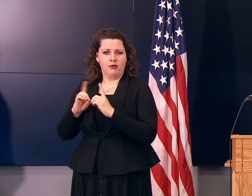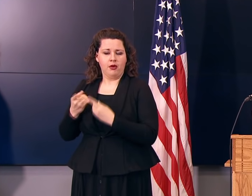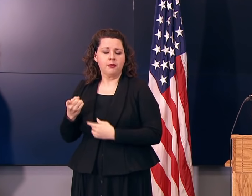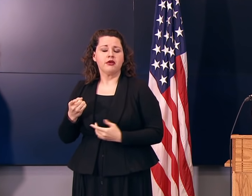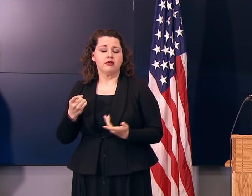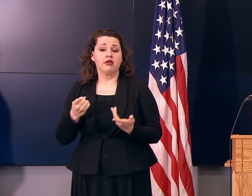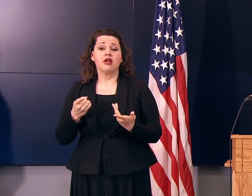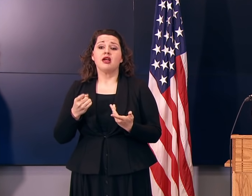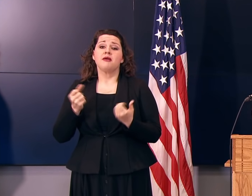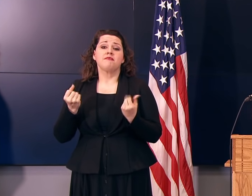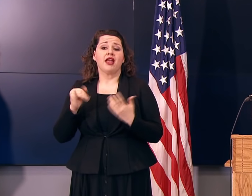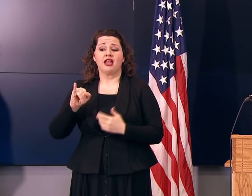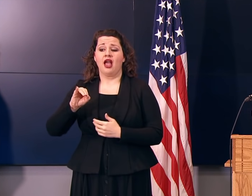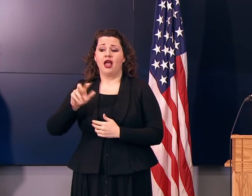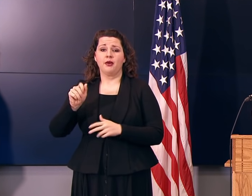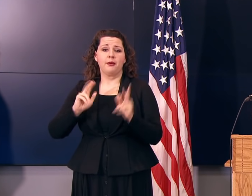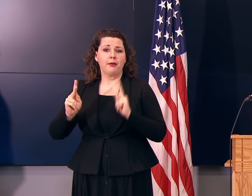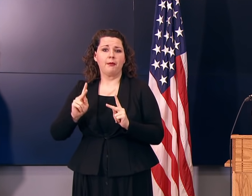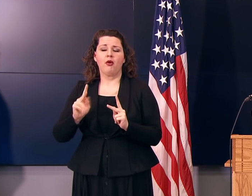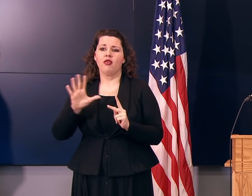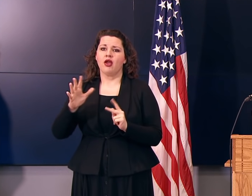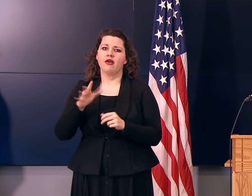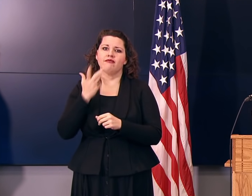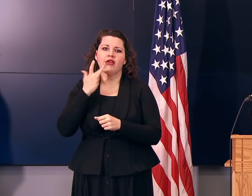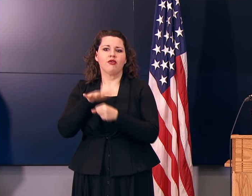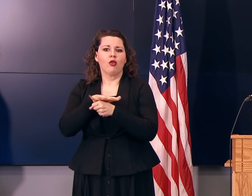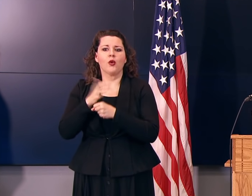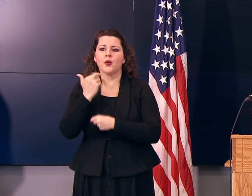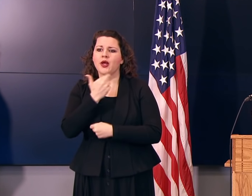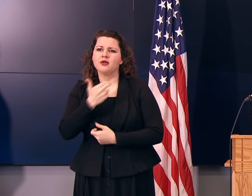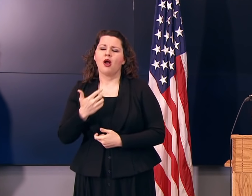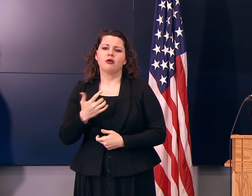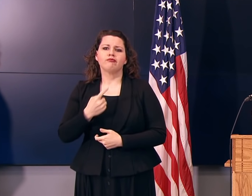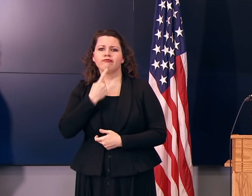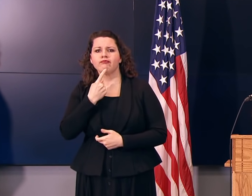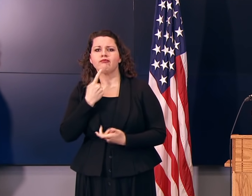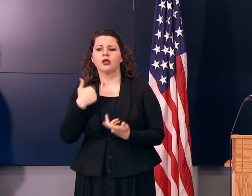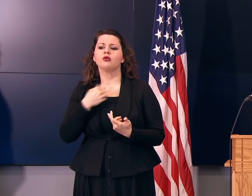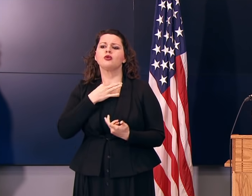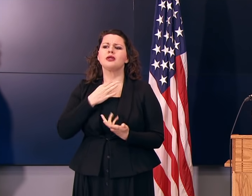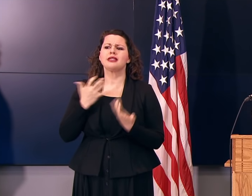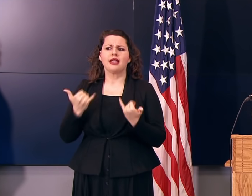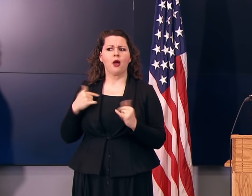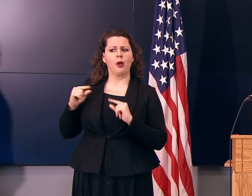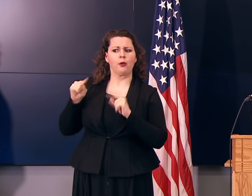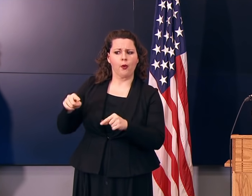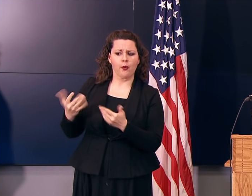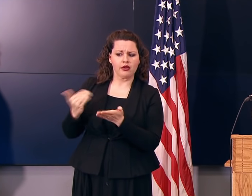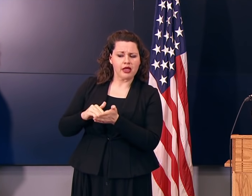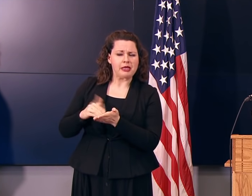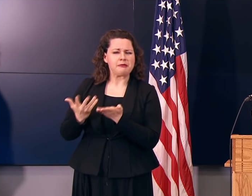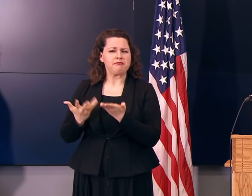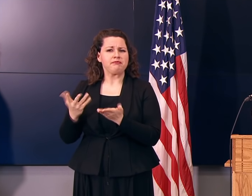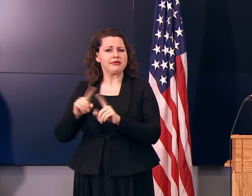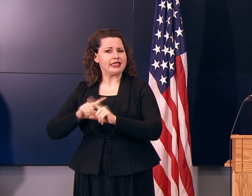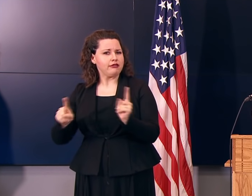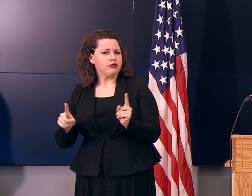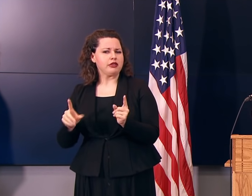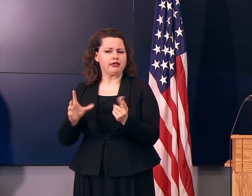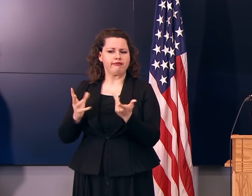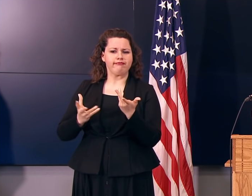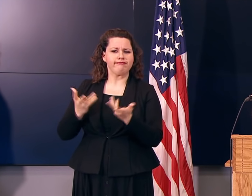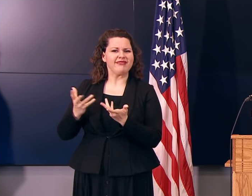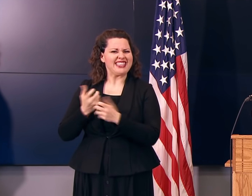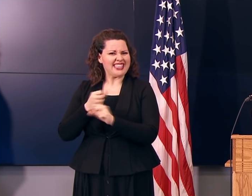missed their favorite local restaurant, and they're curious about how the experience will be different and whether it will be safe.